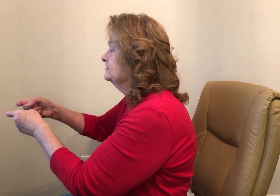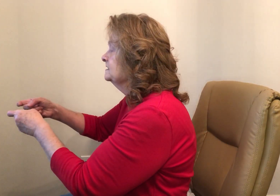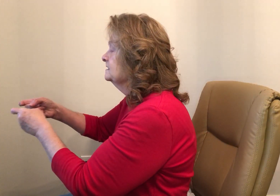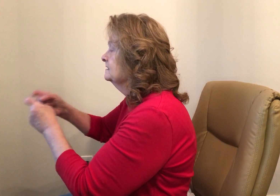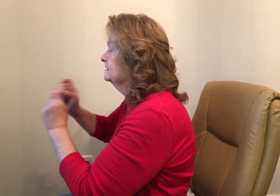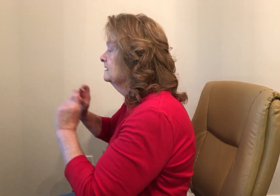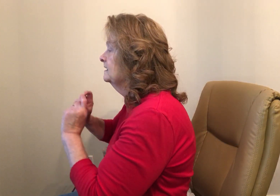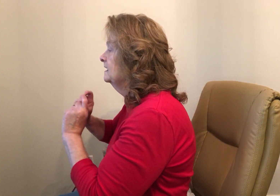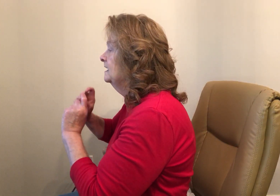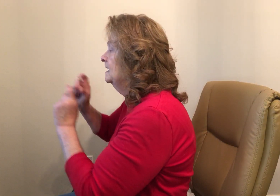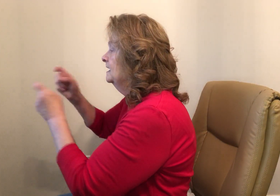Gifts,